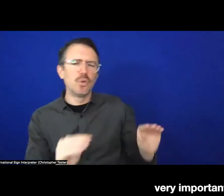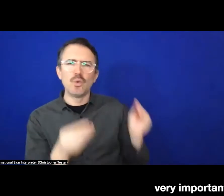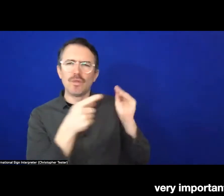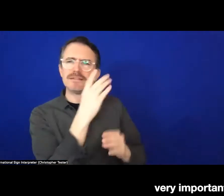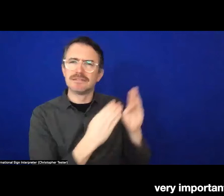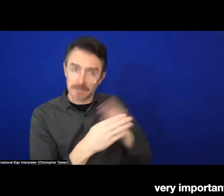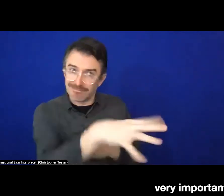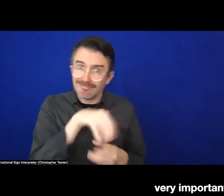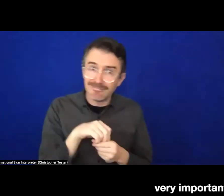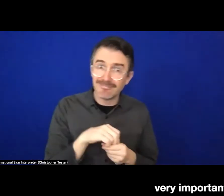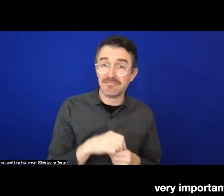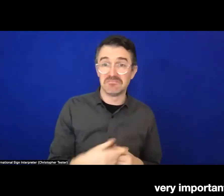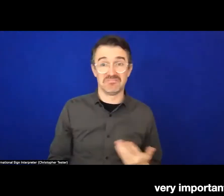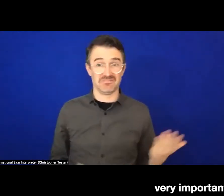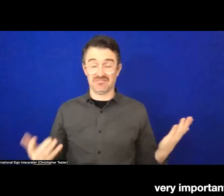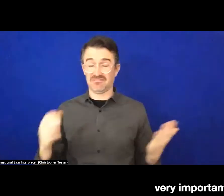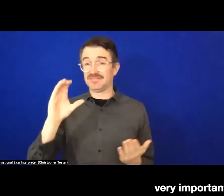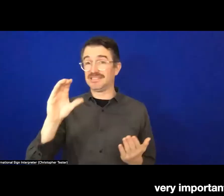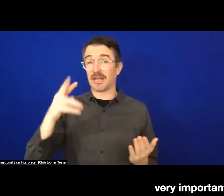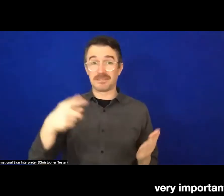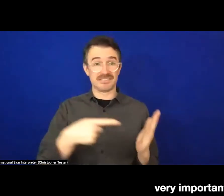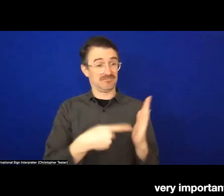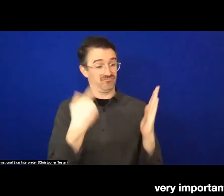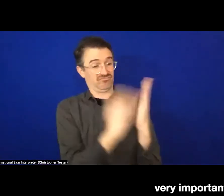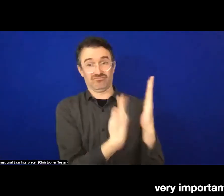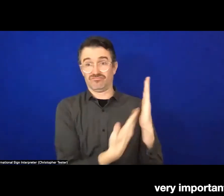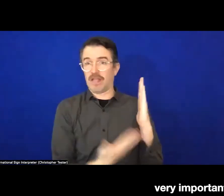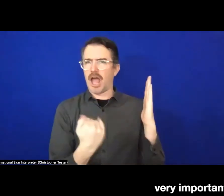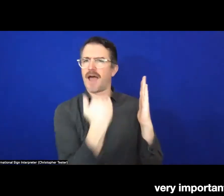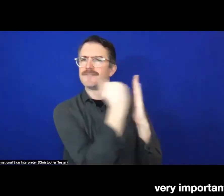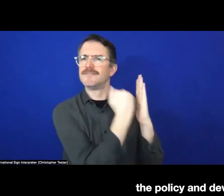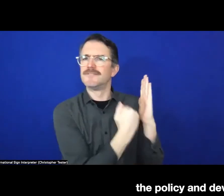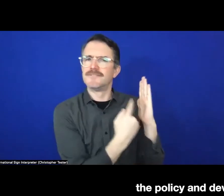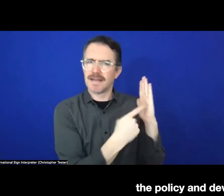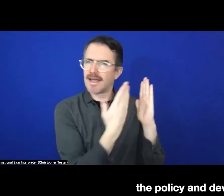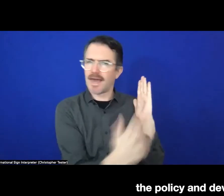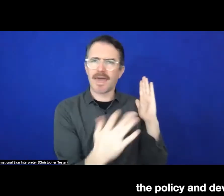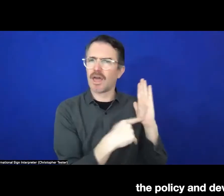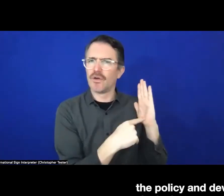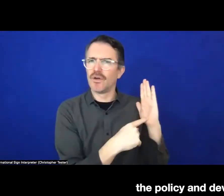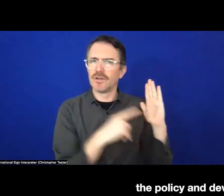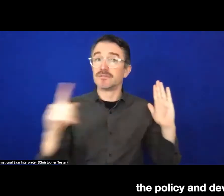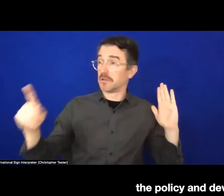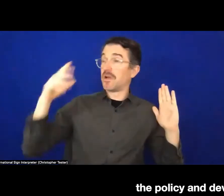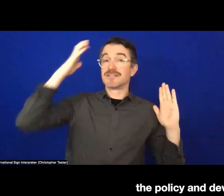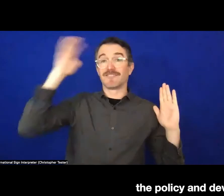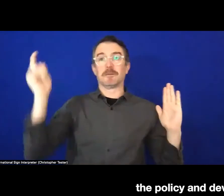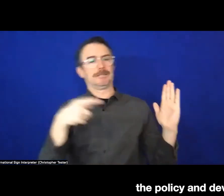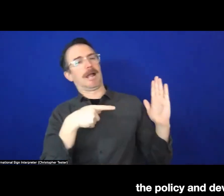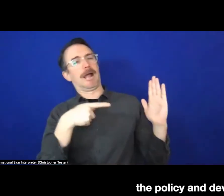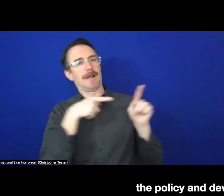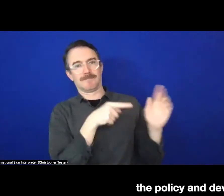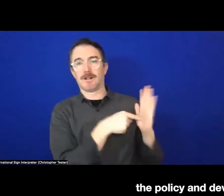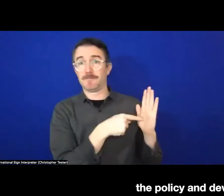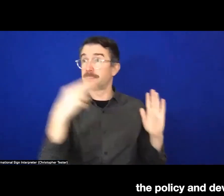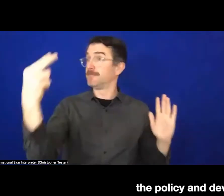that very important roles of the OPD are very critical in influencing the policy and development to